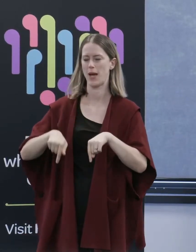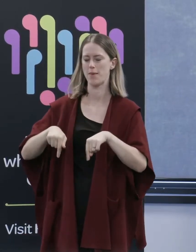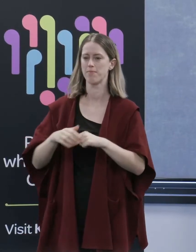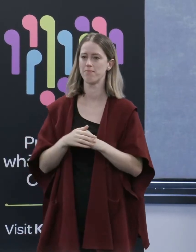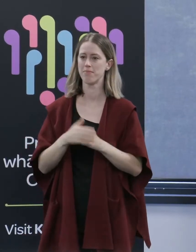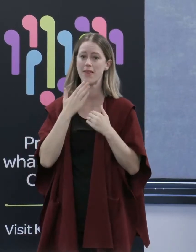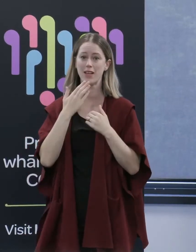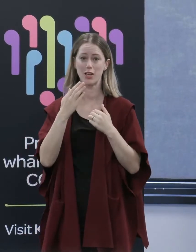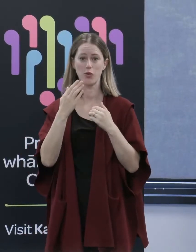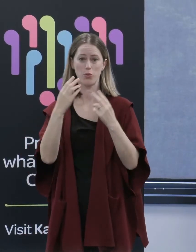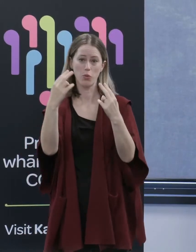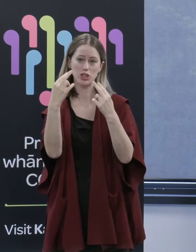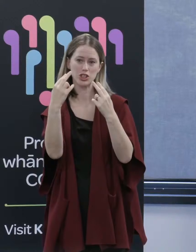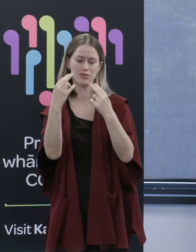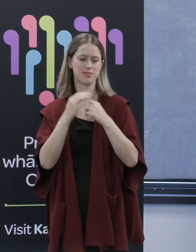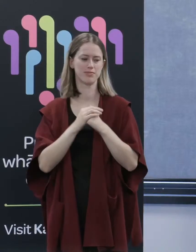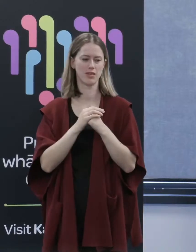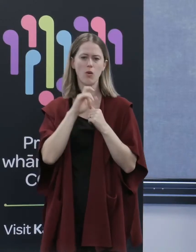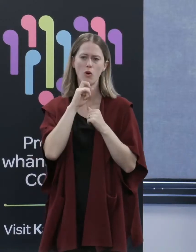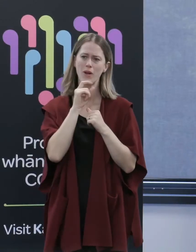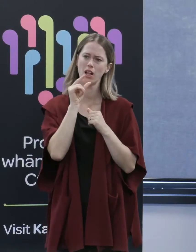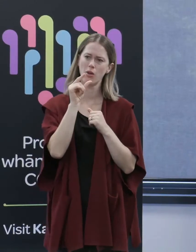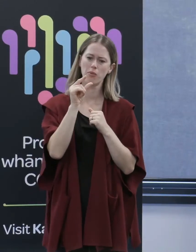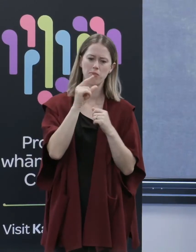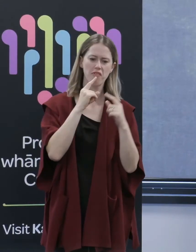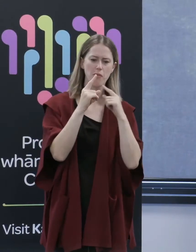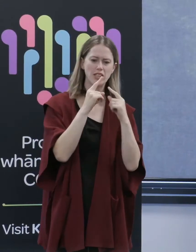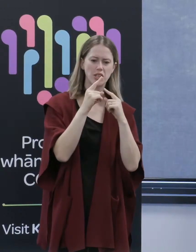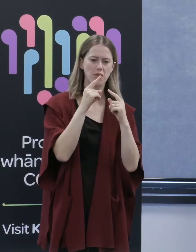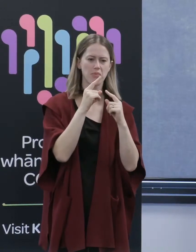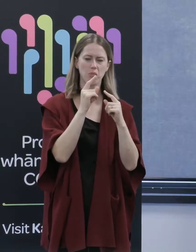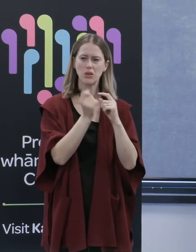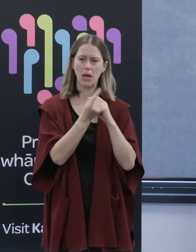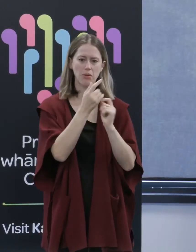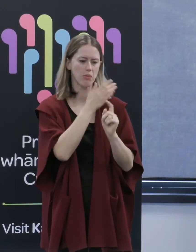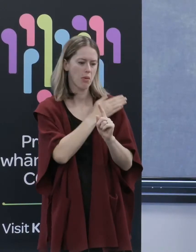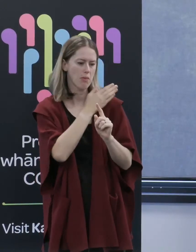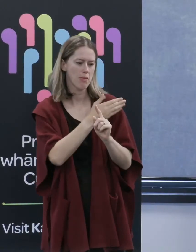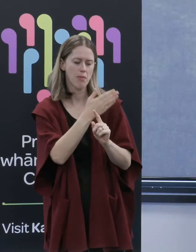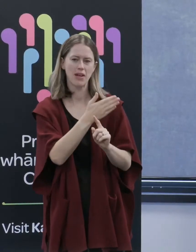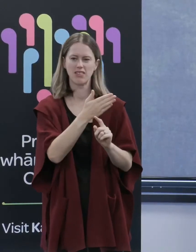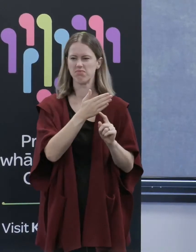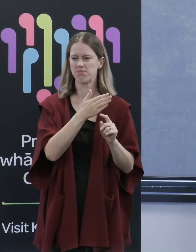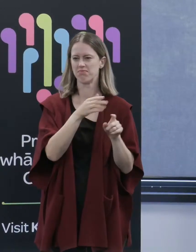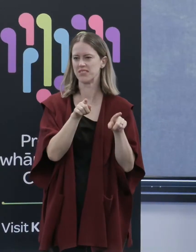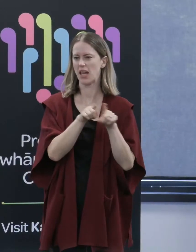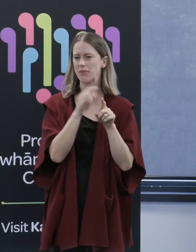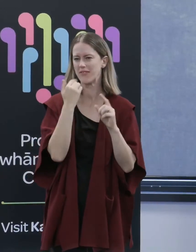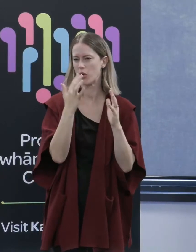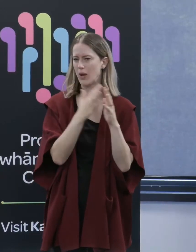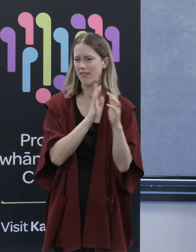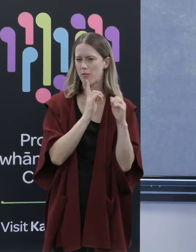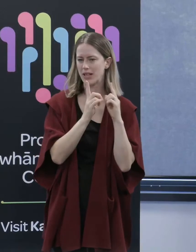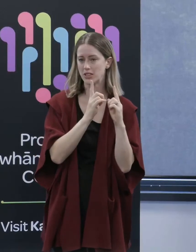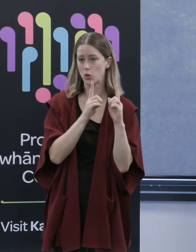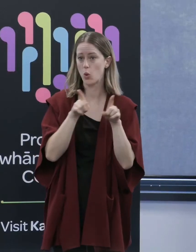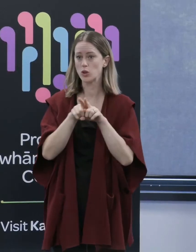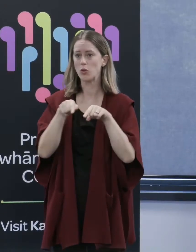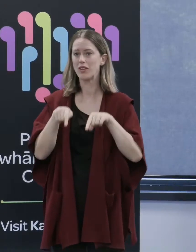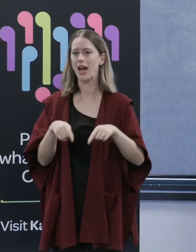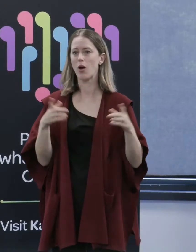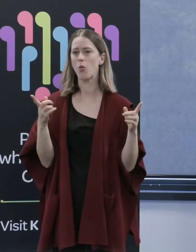much for coming. I'm going to give a little bit of an overview of the outbreak again, as we do each week. And I've got with me